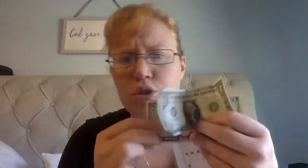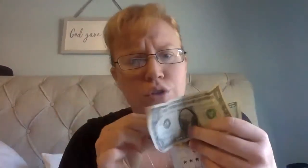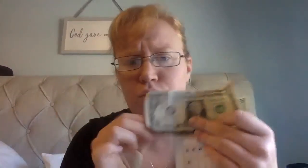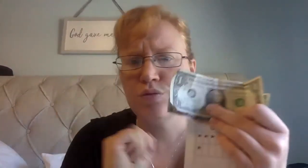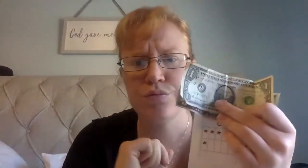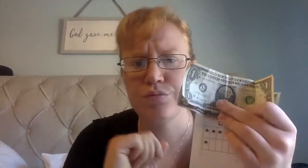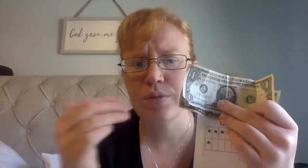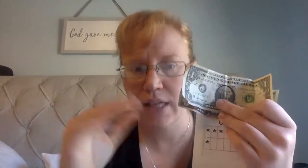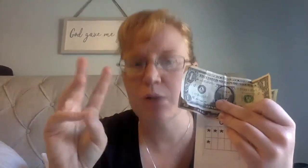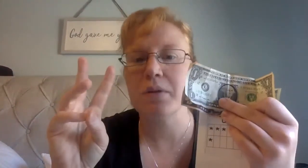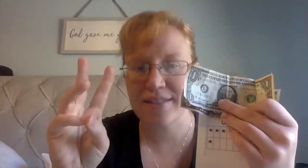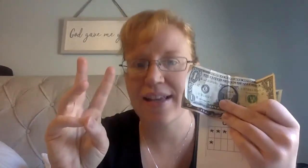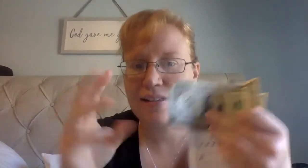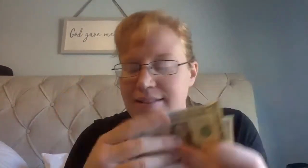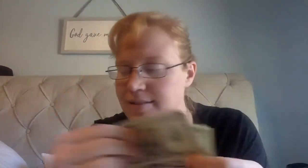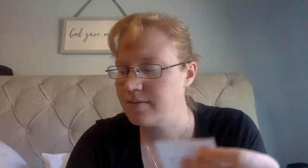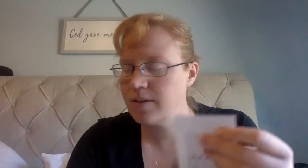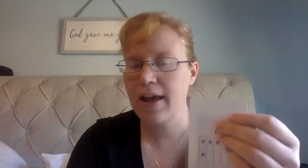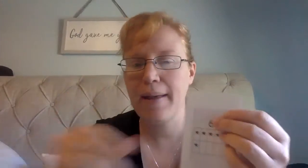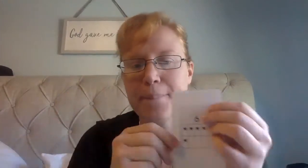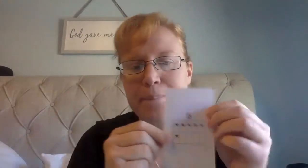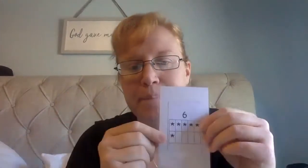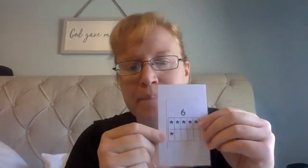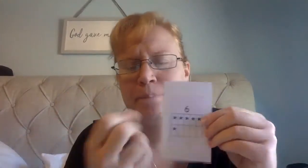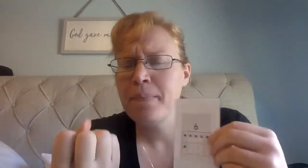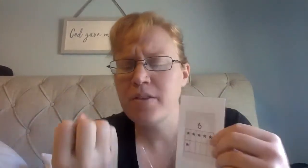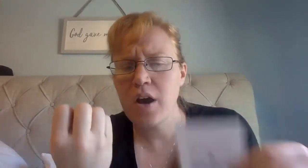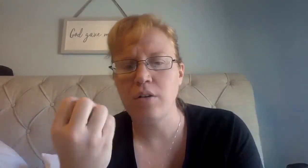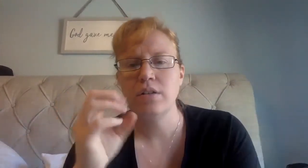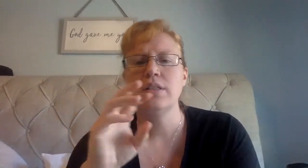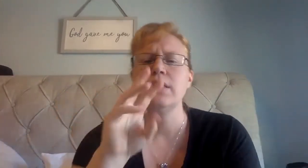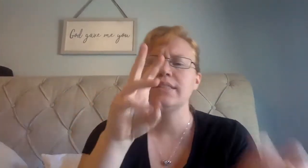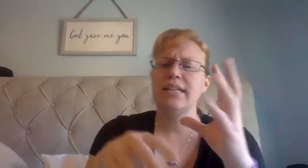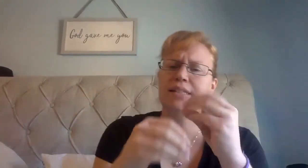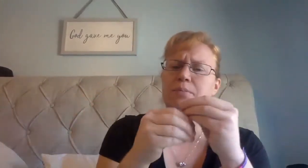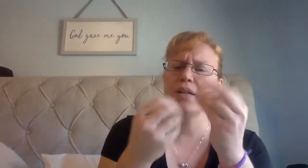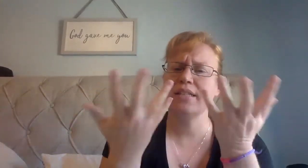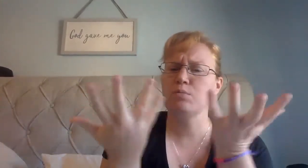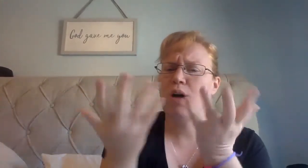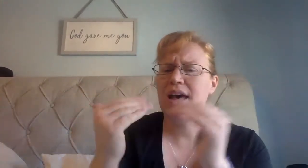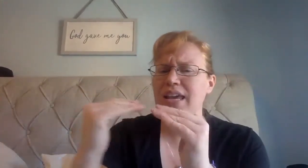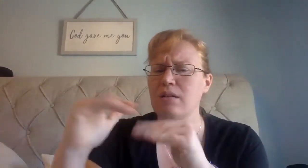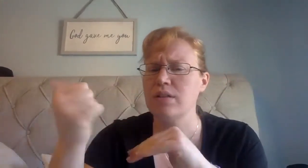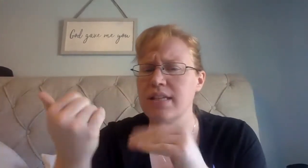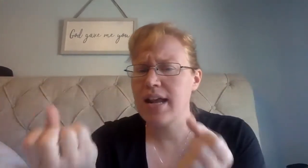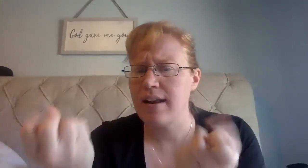2, equals 6. Okay? So 6 plus what equals 10? How